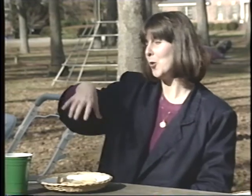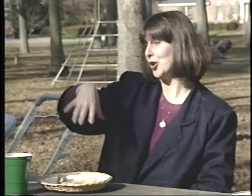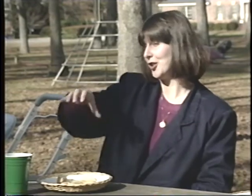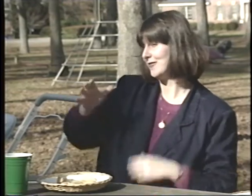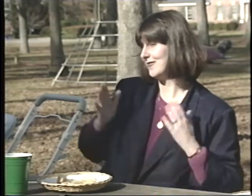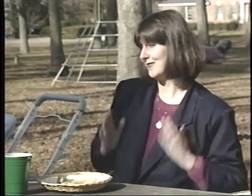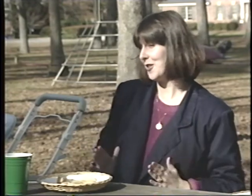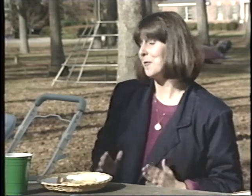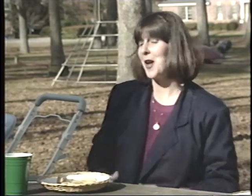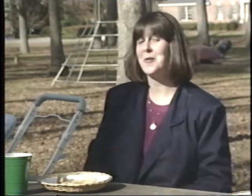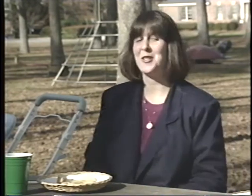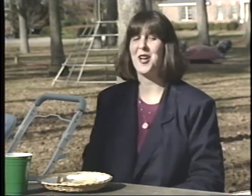bowler when I was younger.